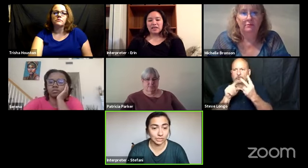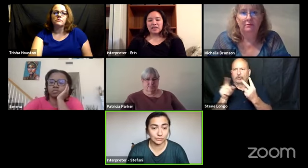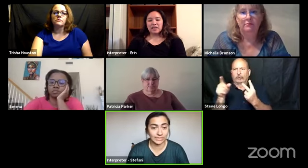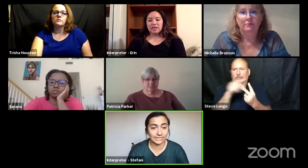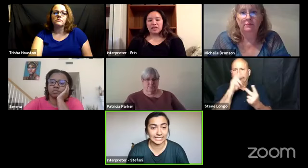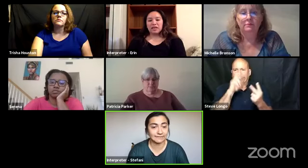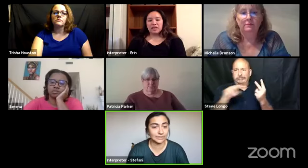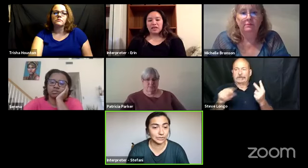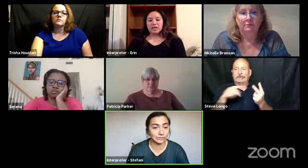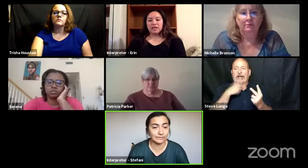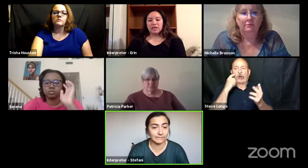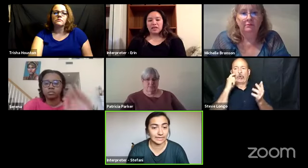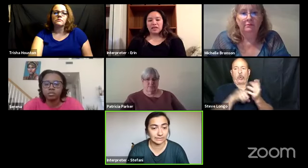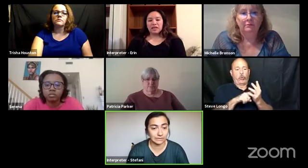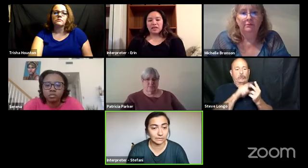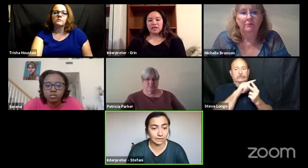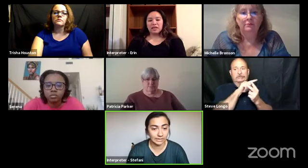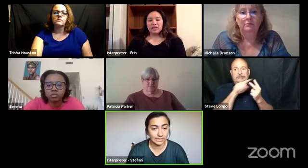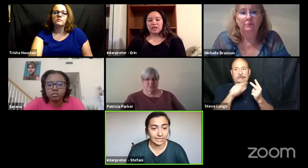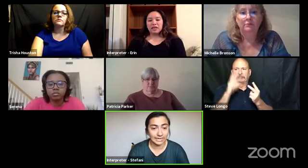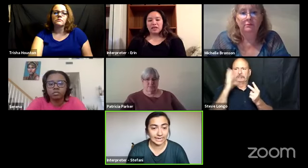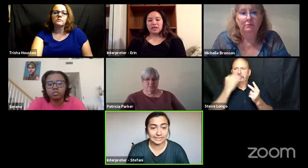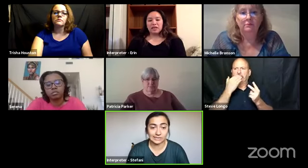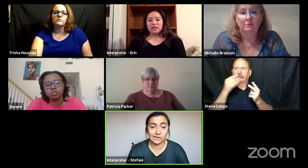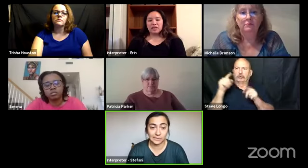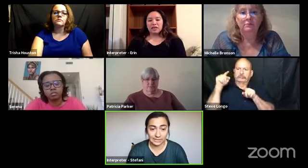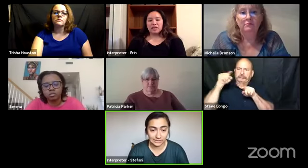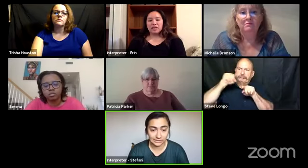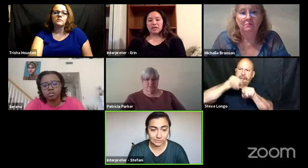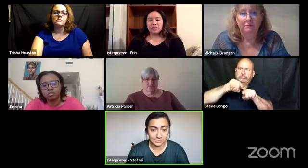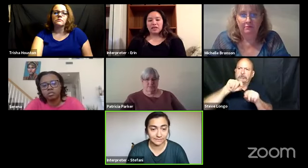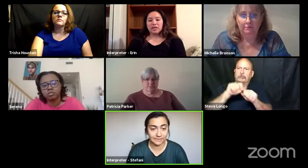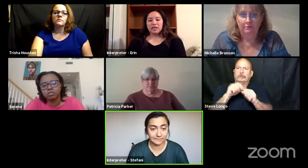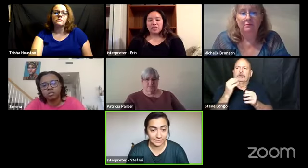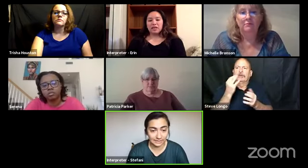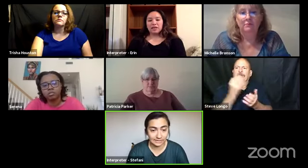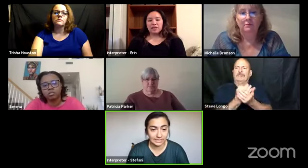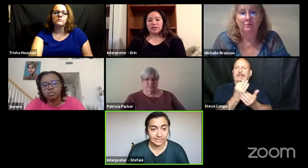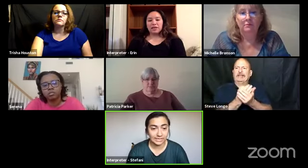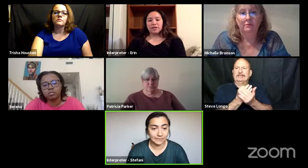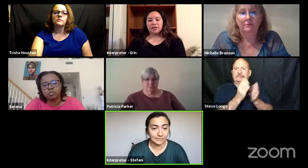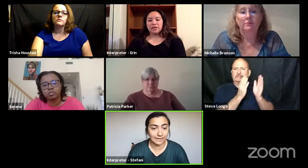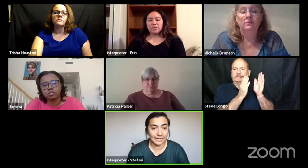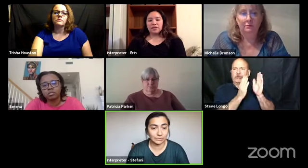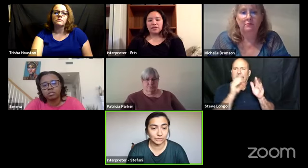we did have 2 events go on, and I did notice in terms of the funds, we were able